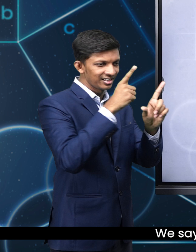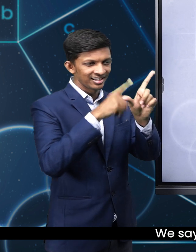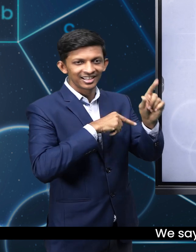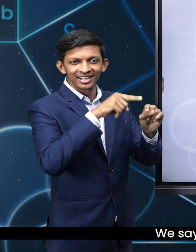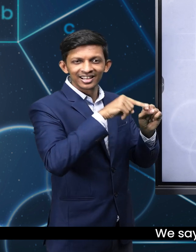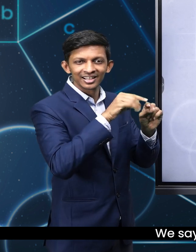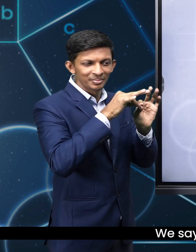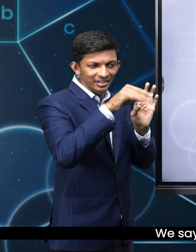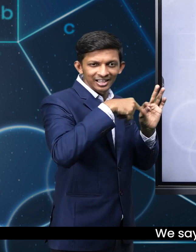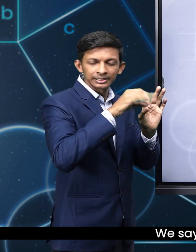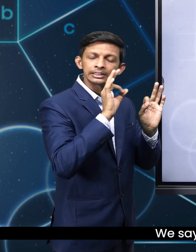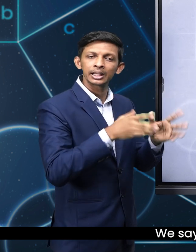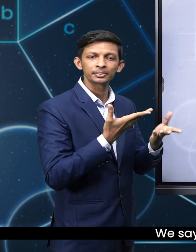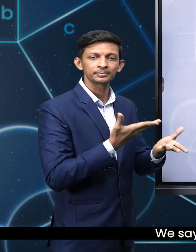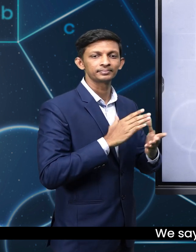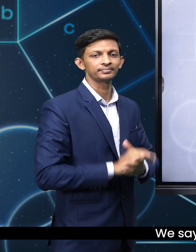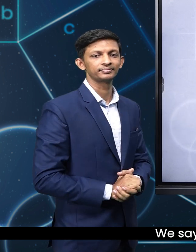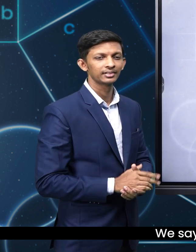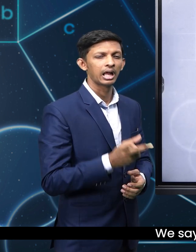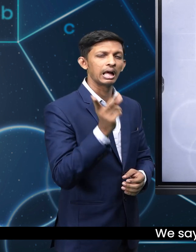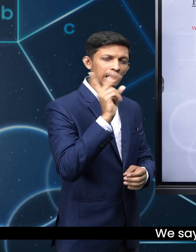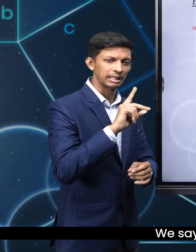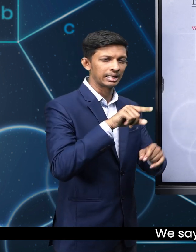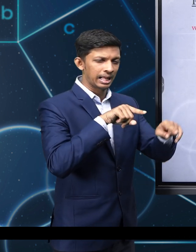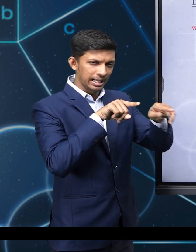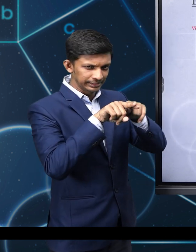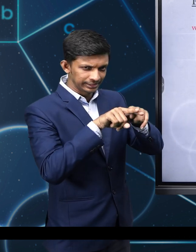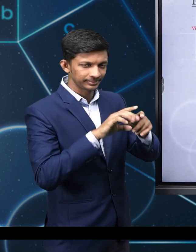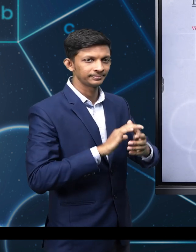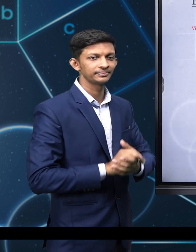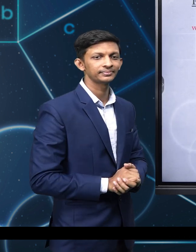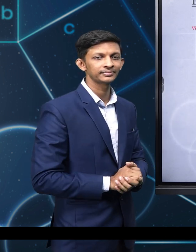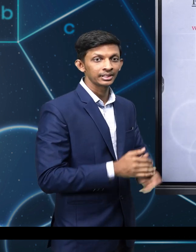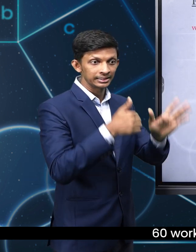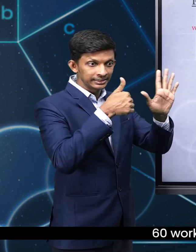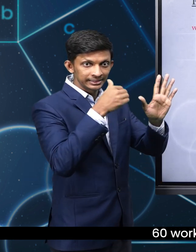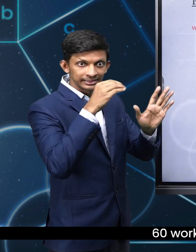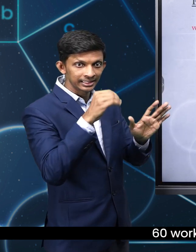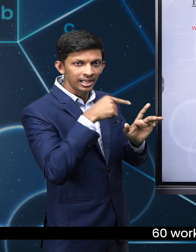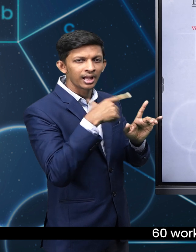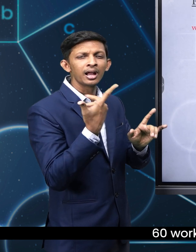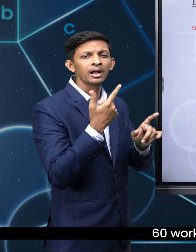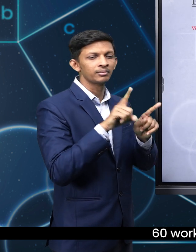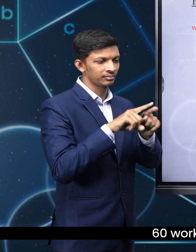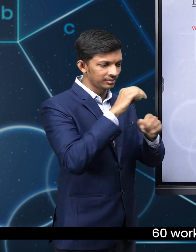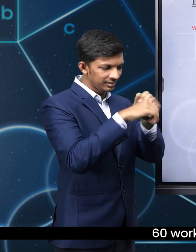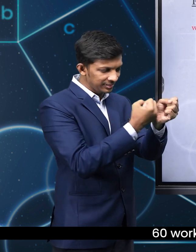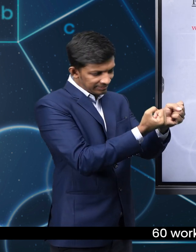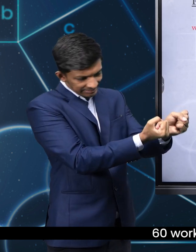Example. 60 workers can spin a bale of cotton